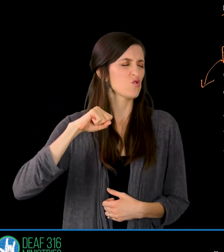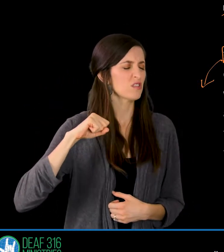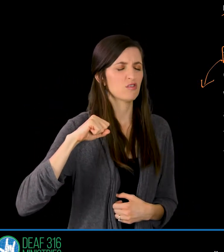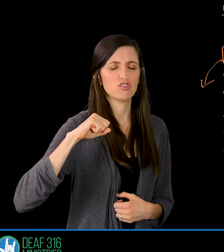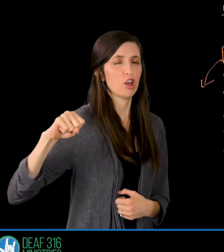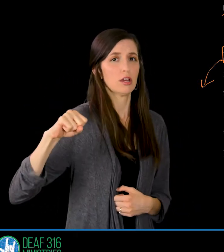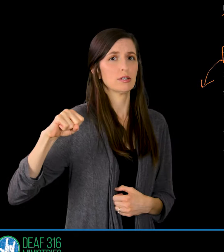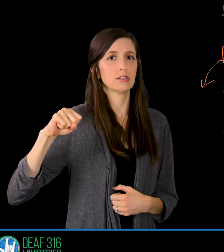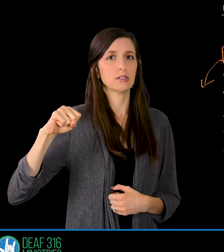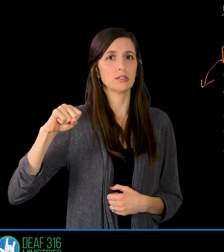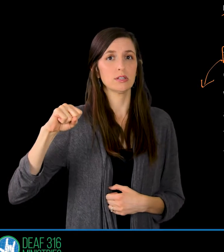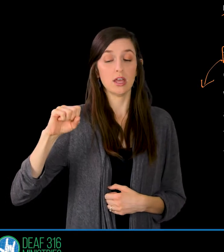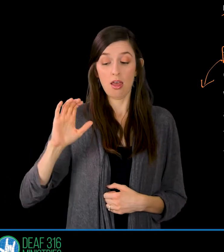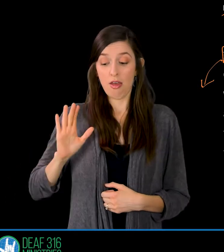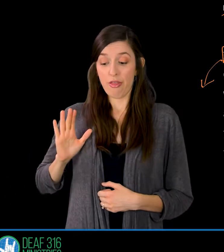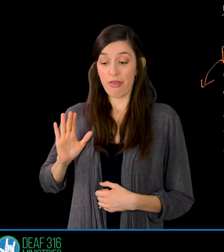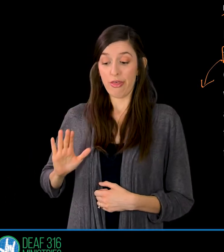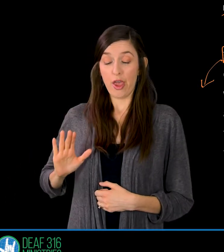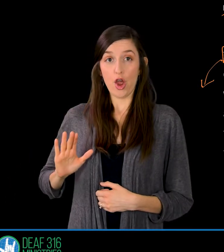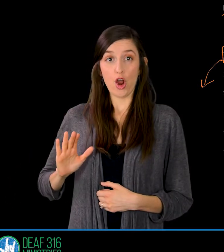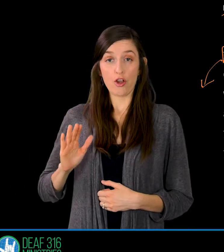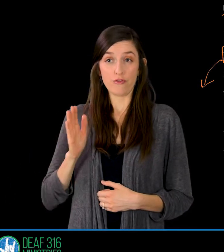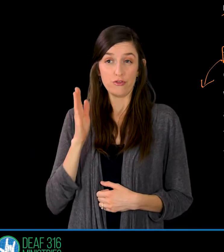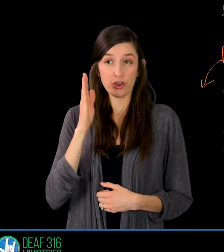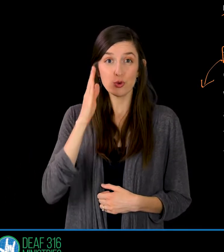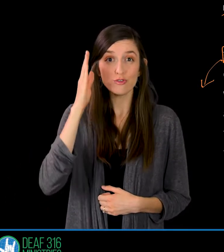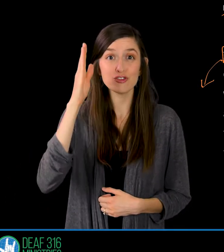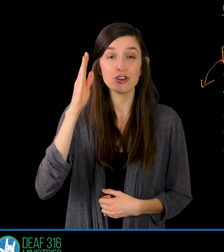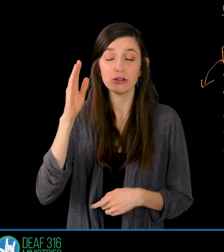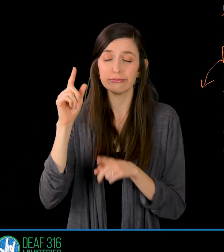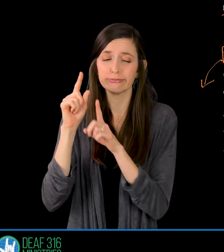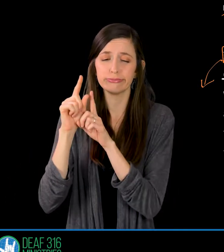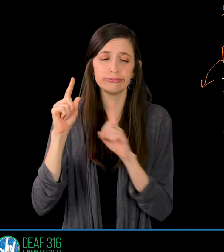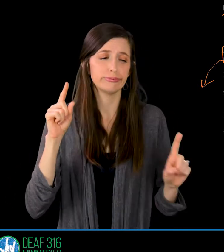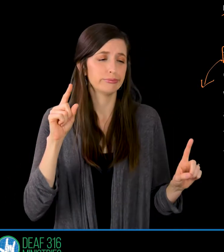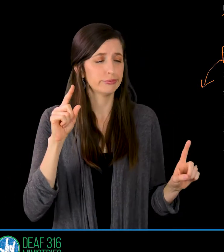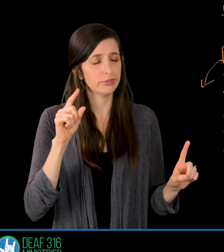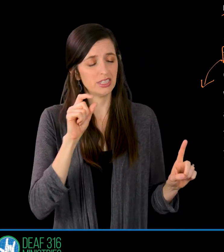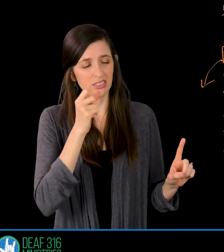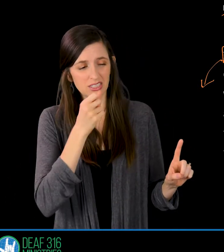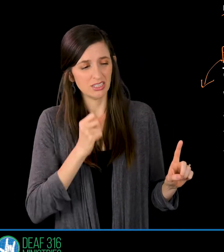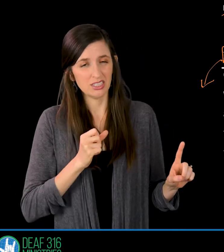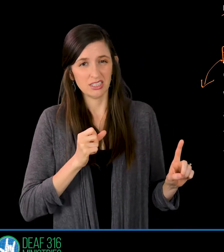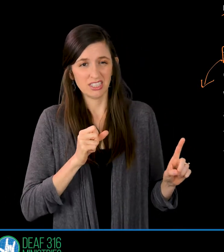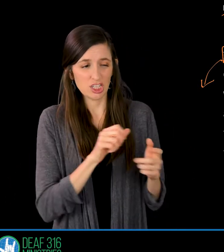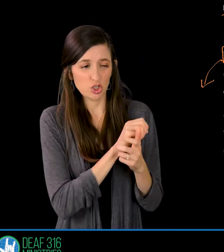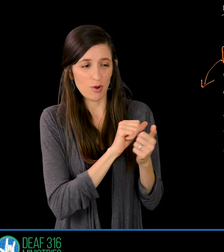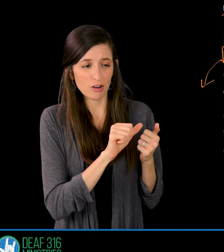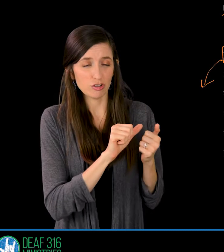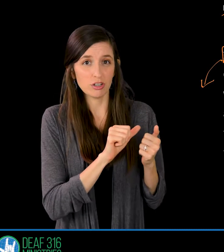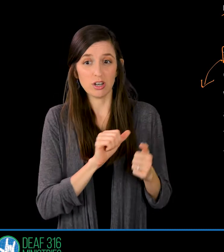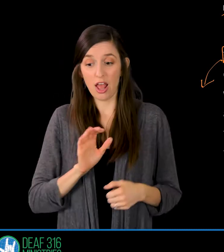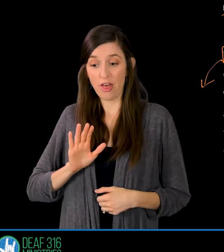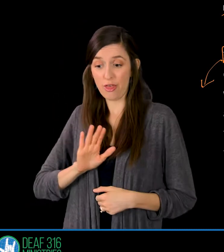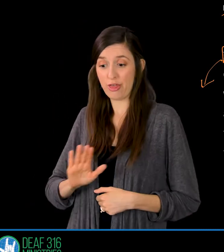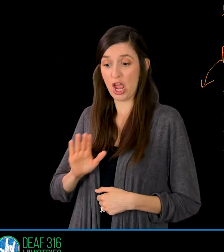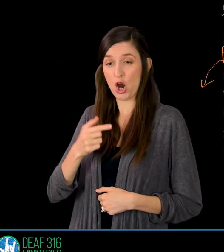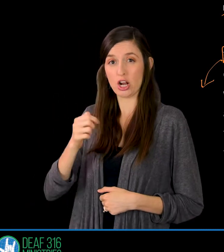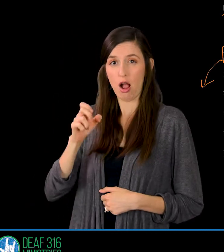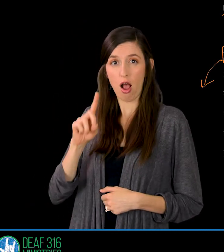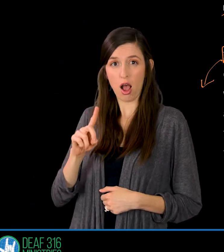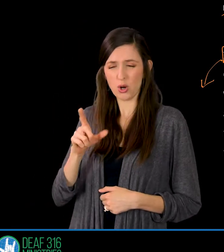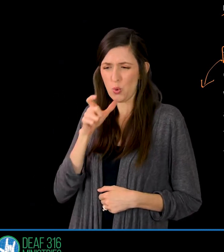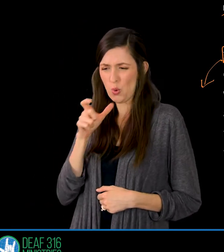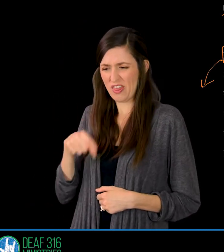cross of Christ their end is destruction their